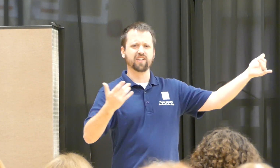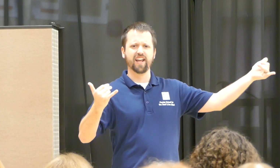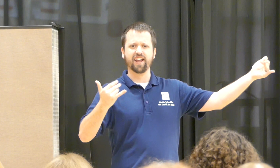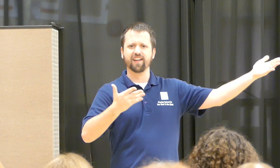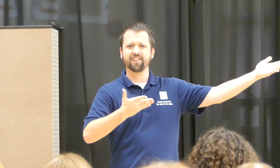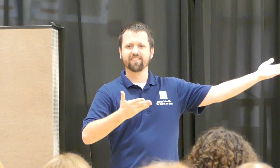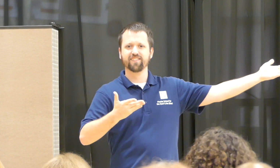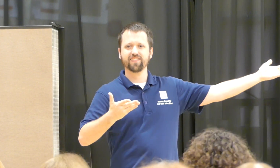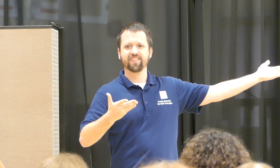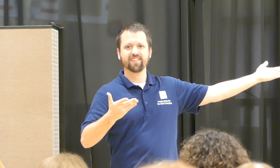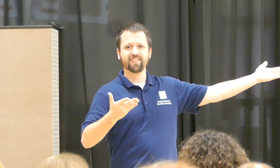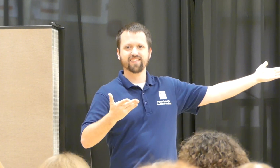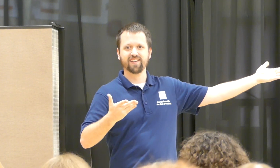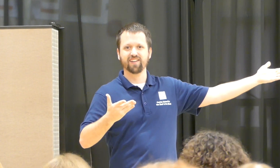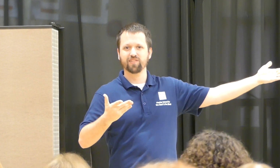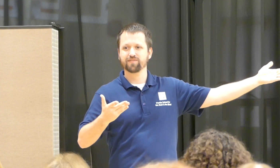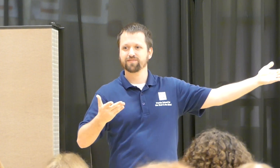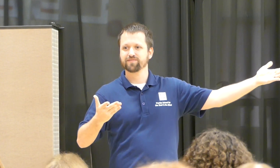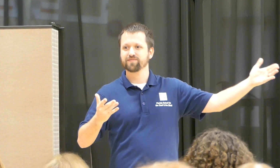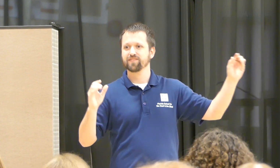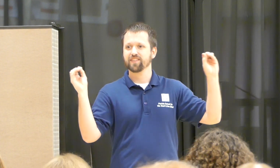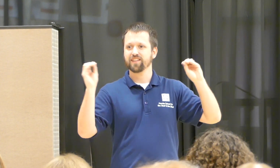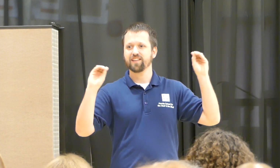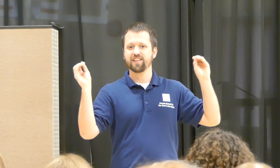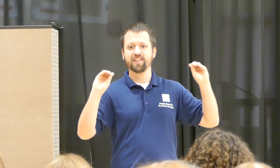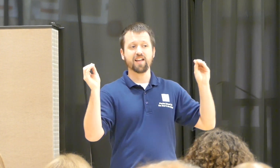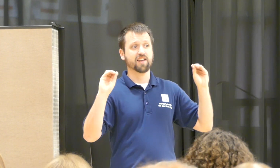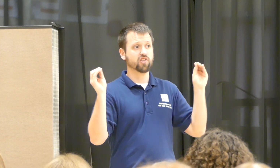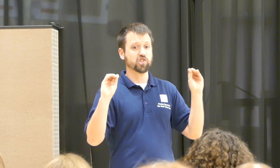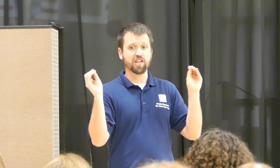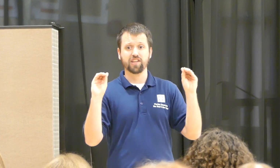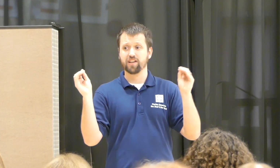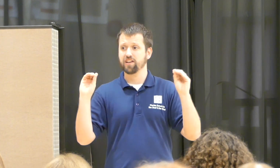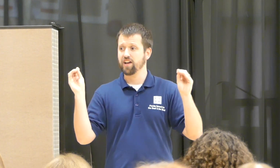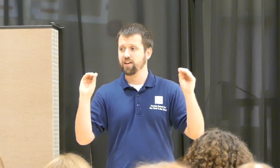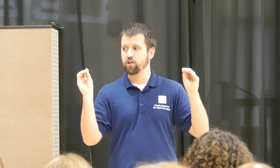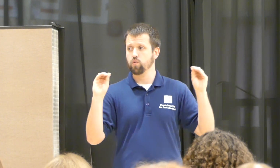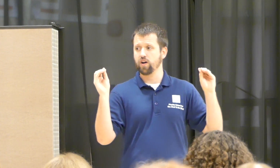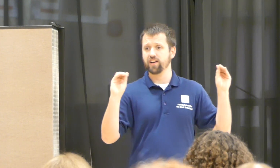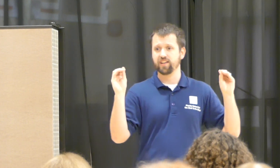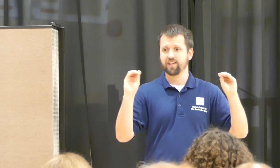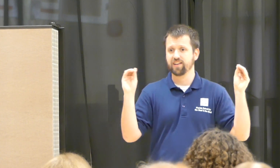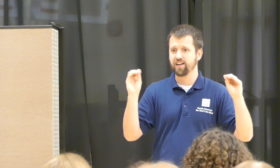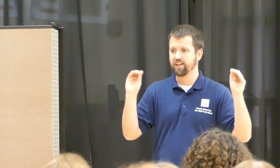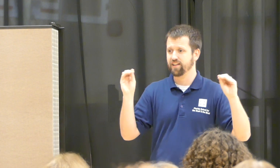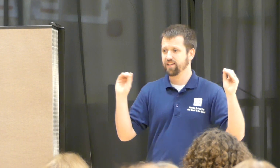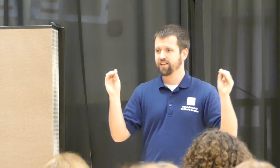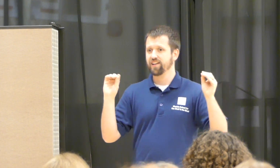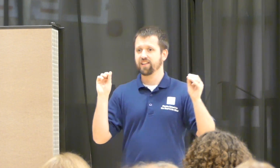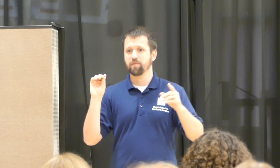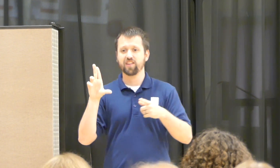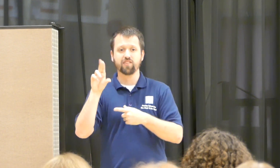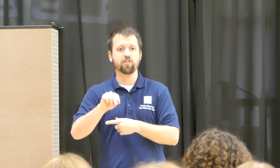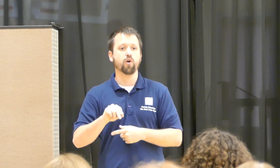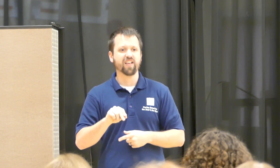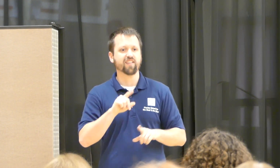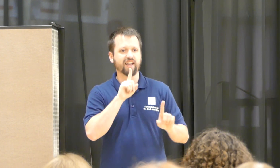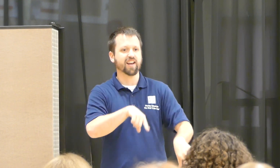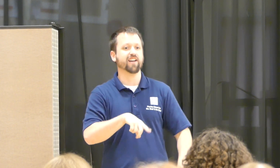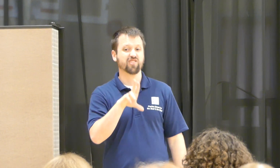today. So, there's nothing. No quantity. No. But this is no as in like an answer.